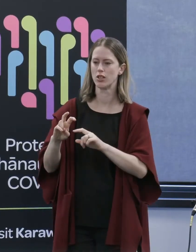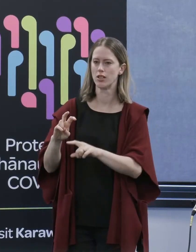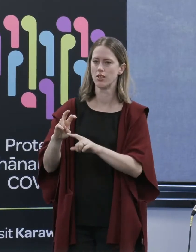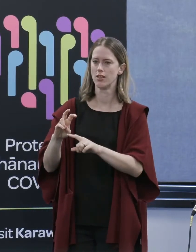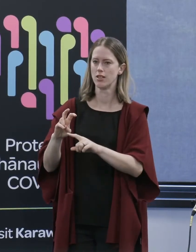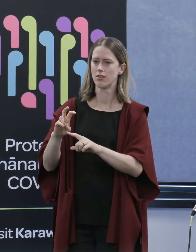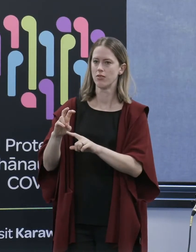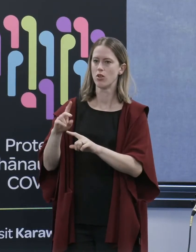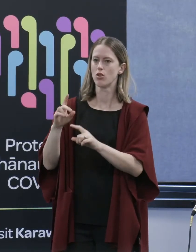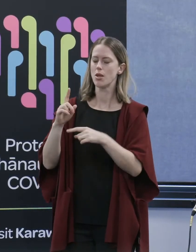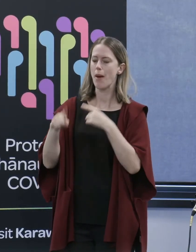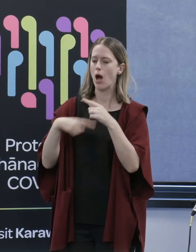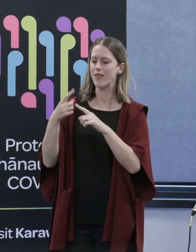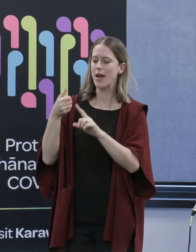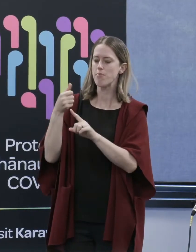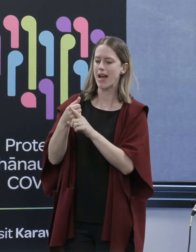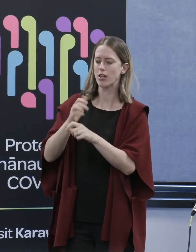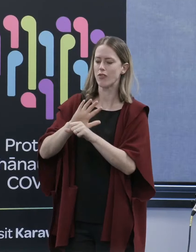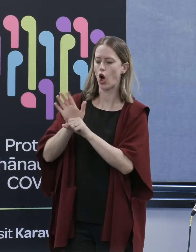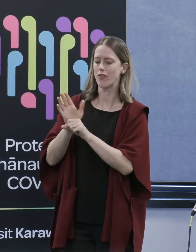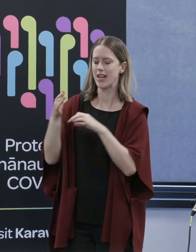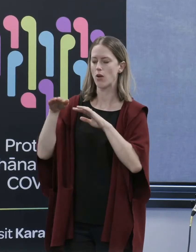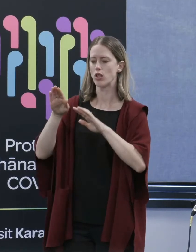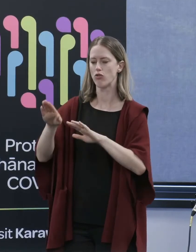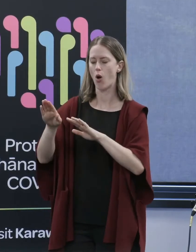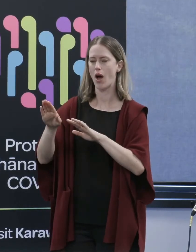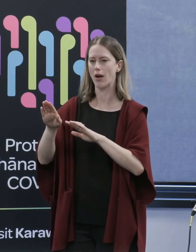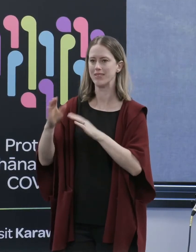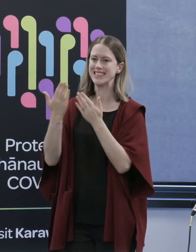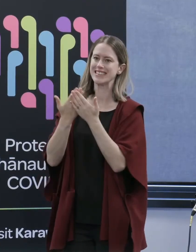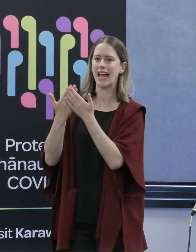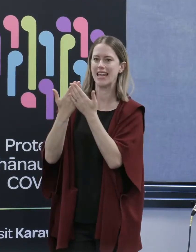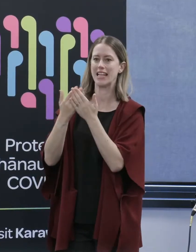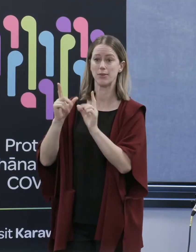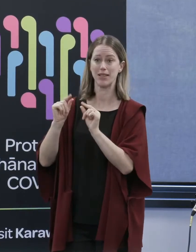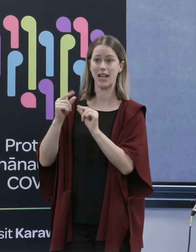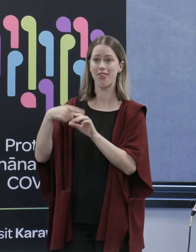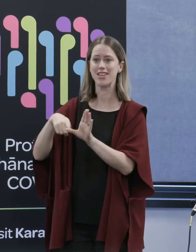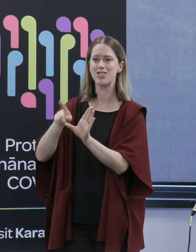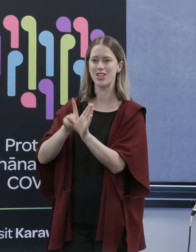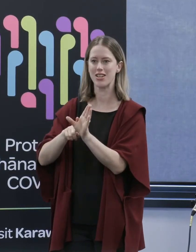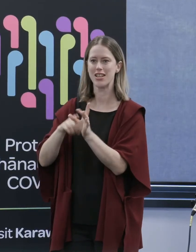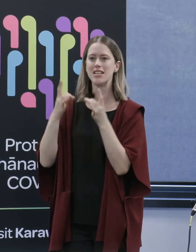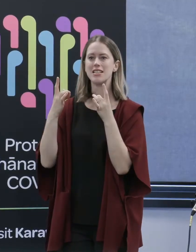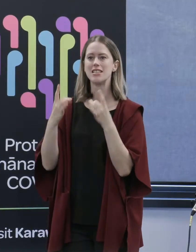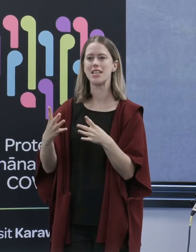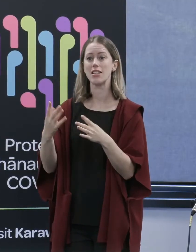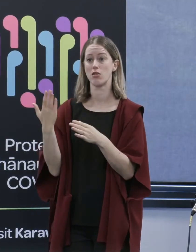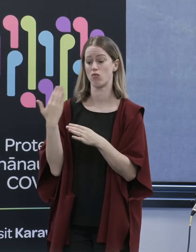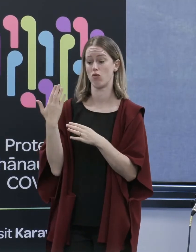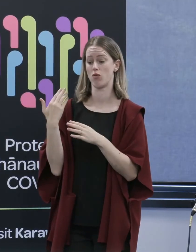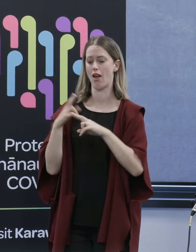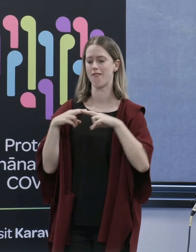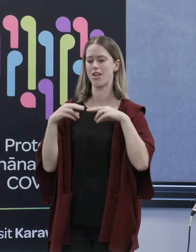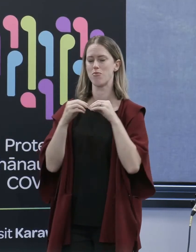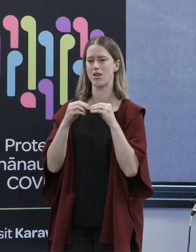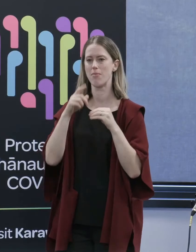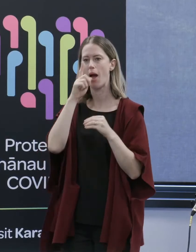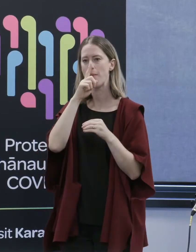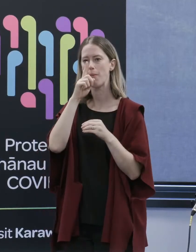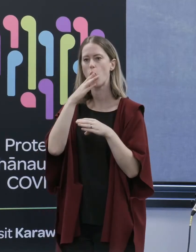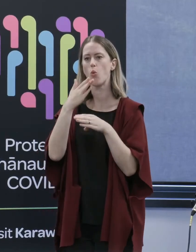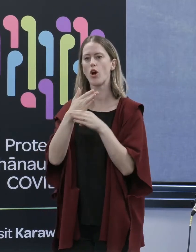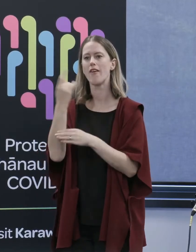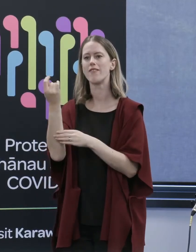of COVID-19 in Ayateoroa study, which is being conducted this year, started in February by colleagues working